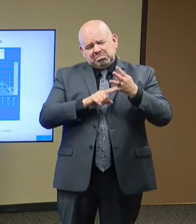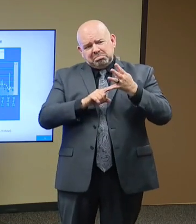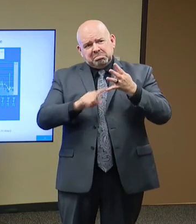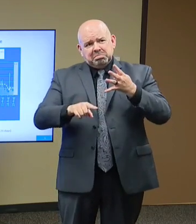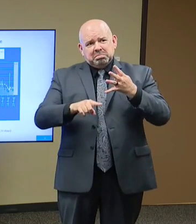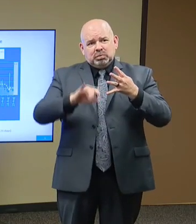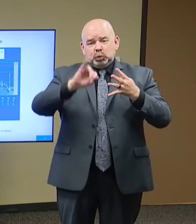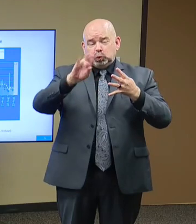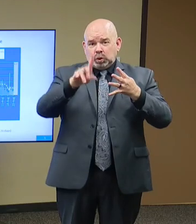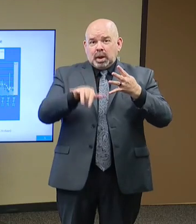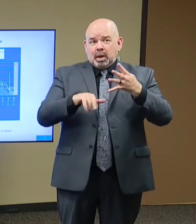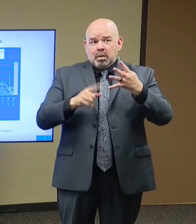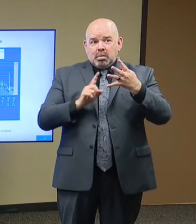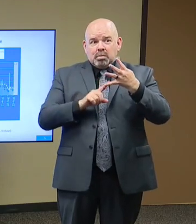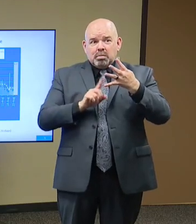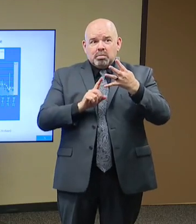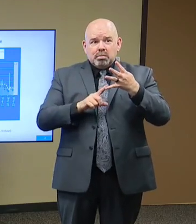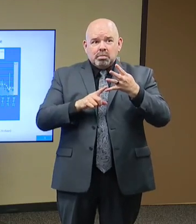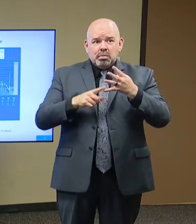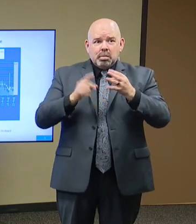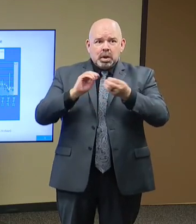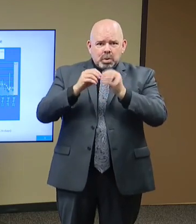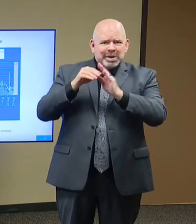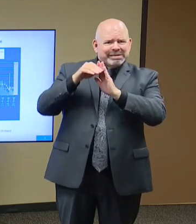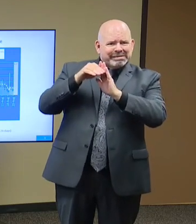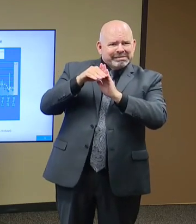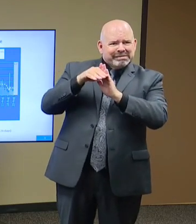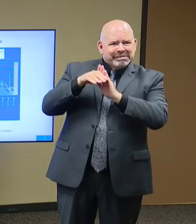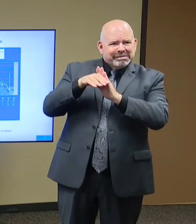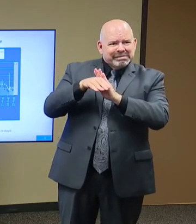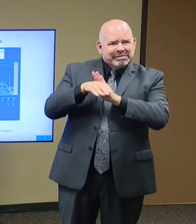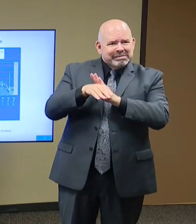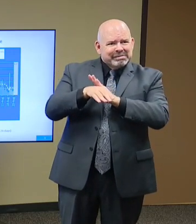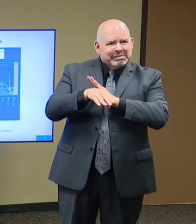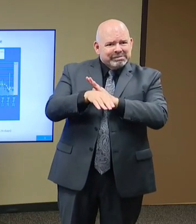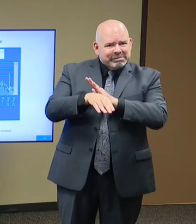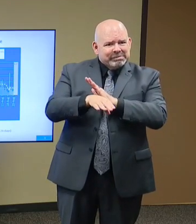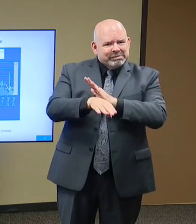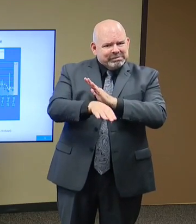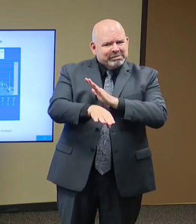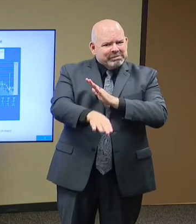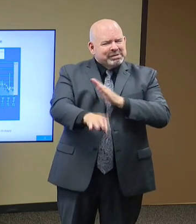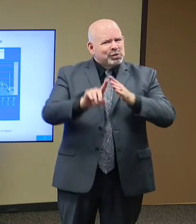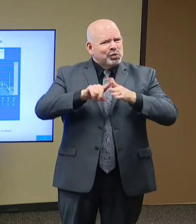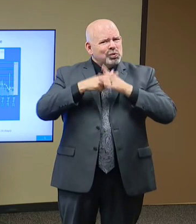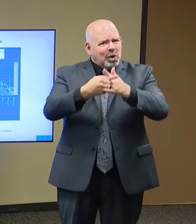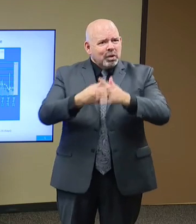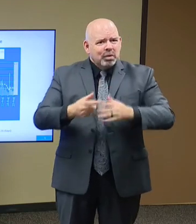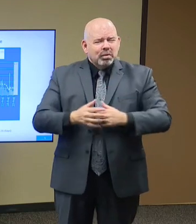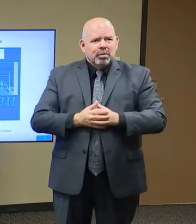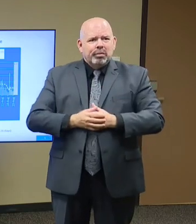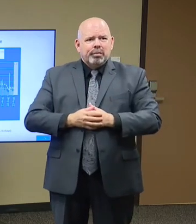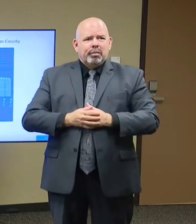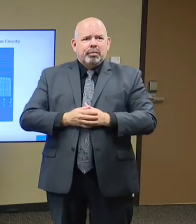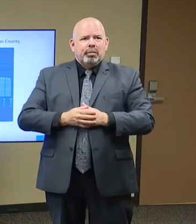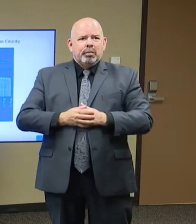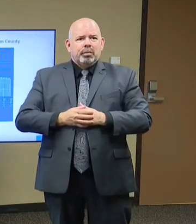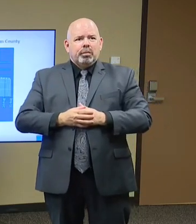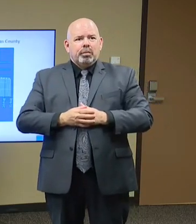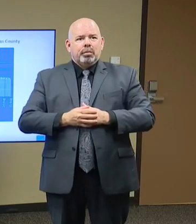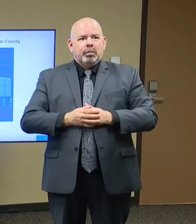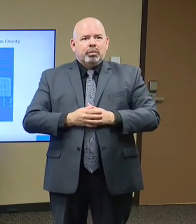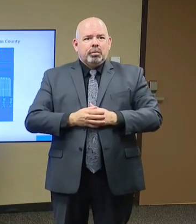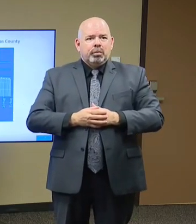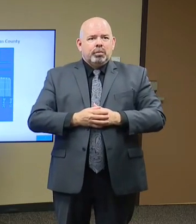seeing that decline, but that's starting to flatten out. So it's really,